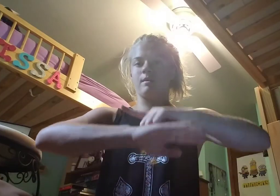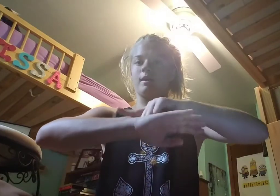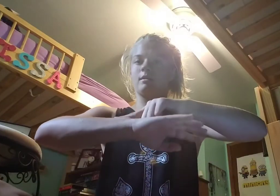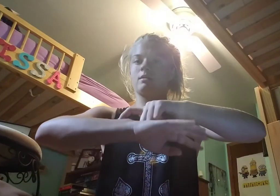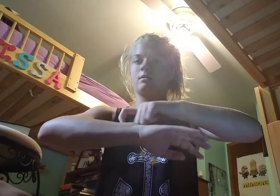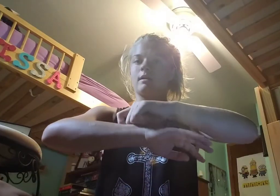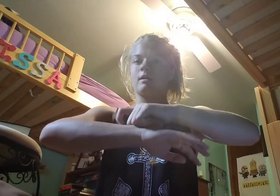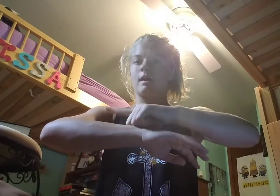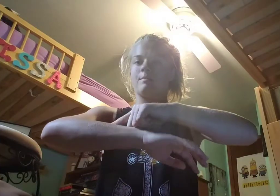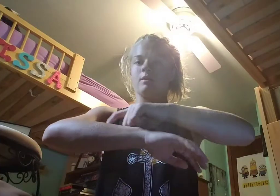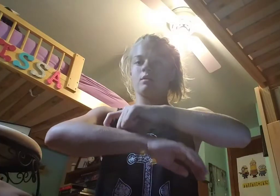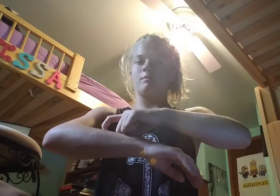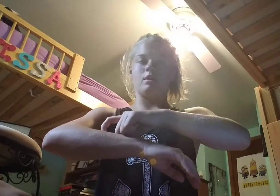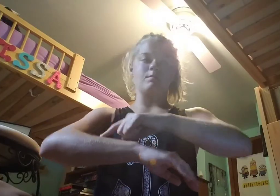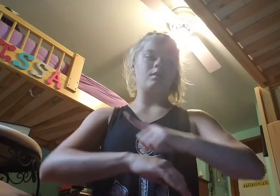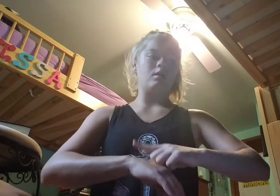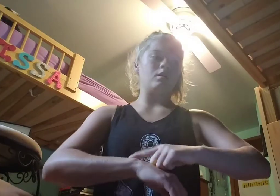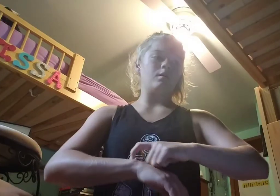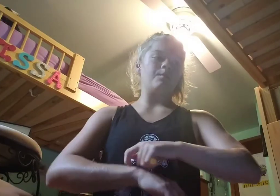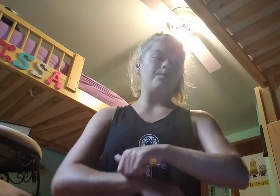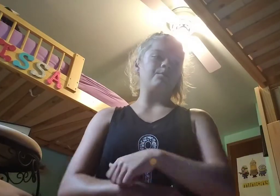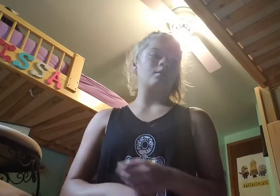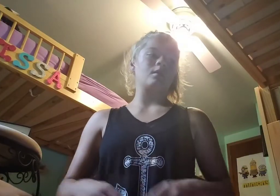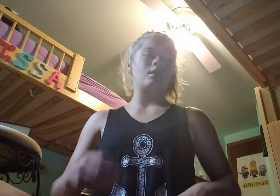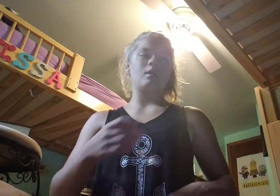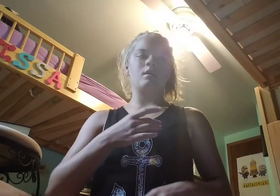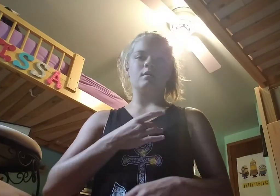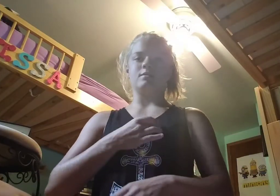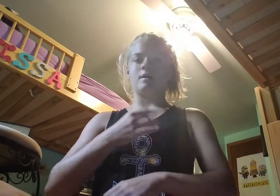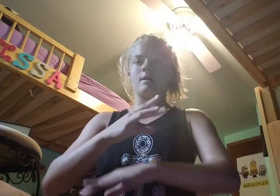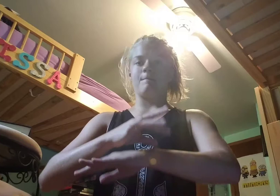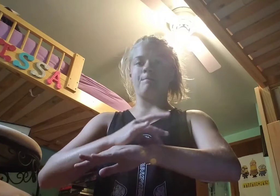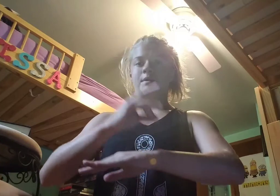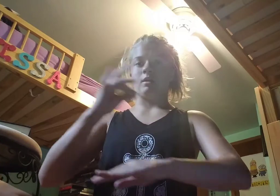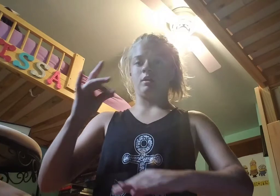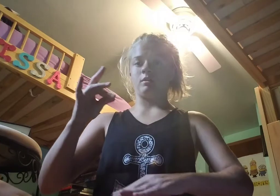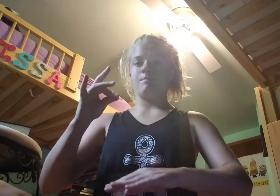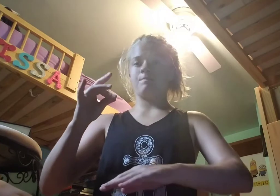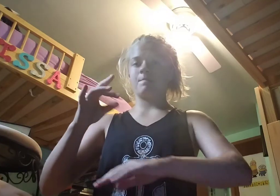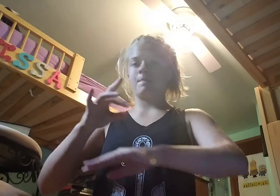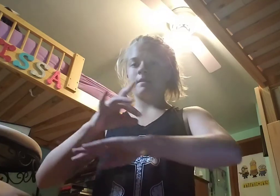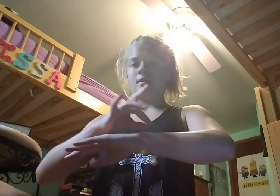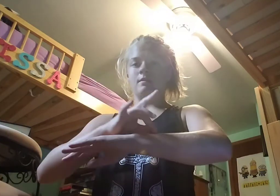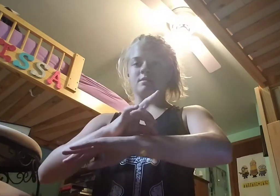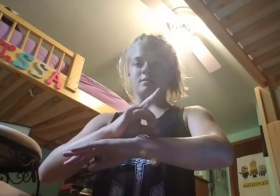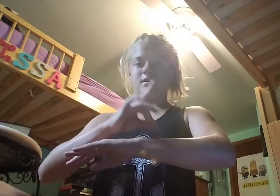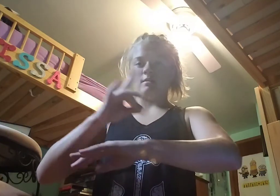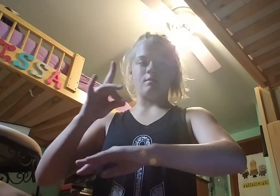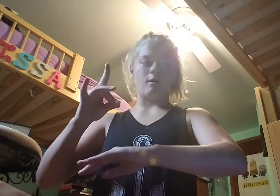like caterpillar climbing up. Okay, so I'm peeling the skin.